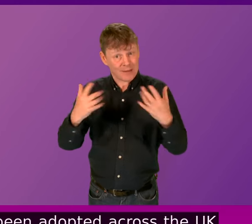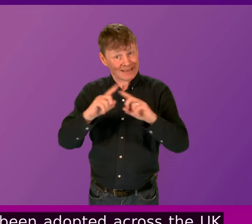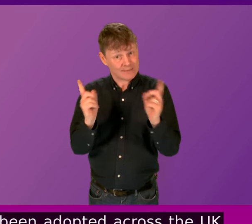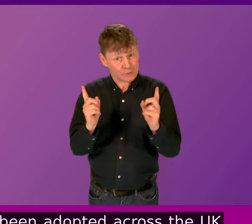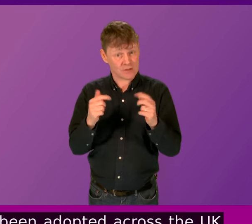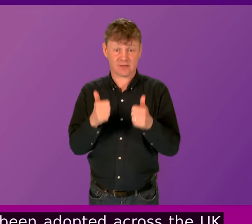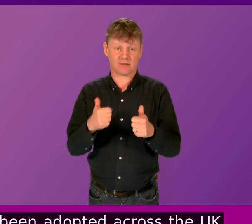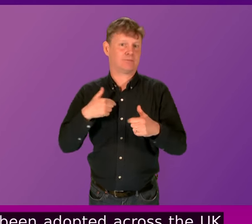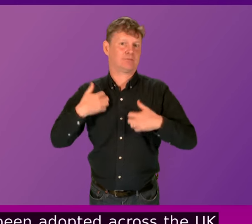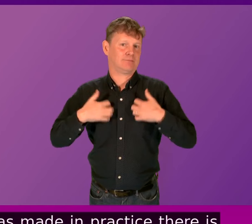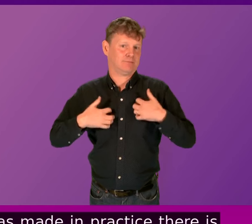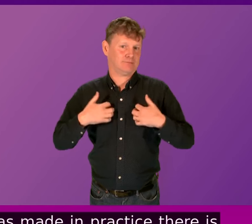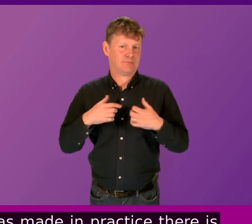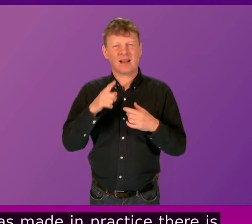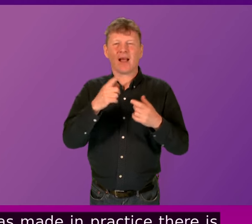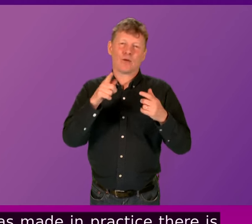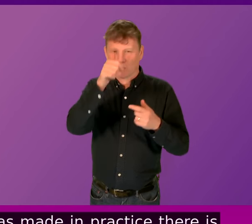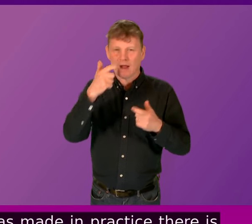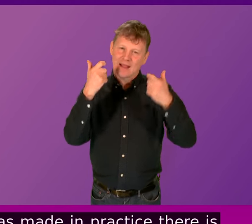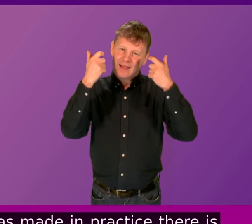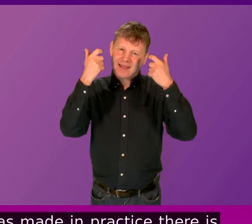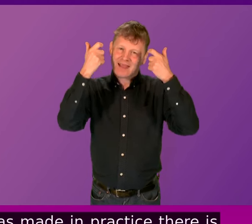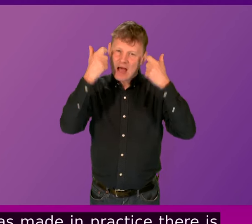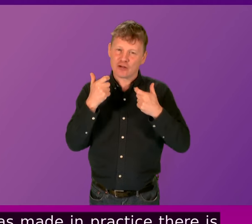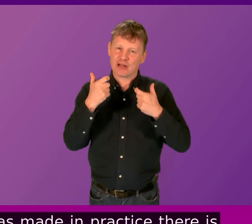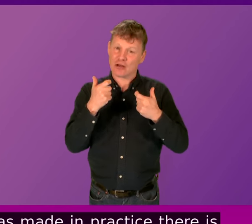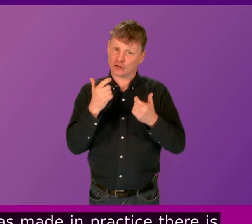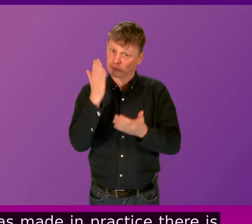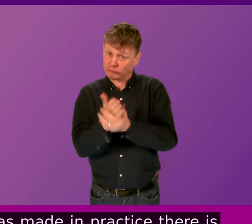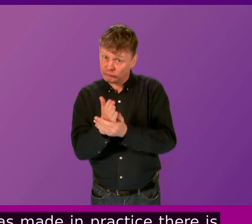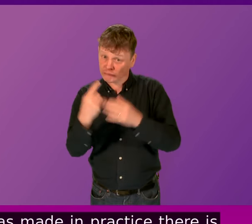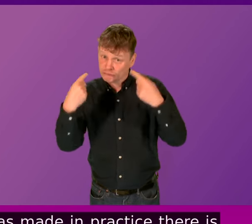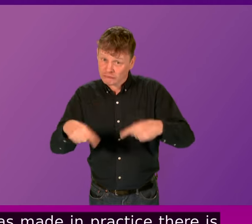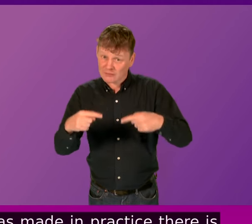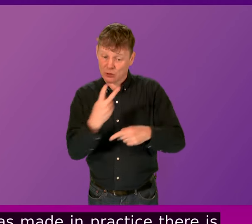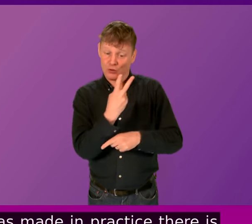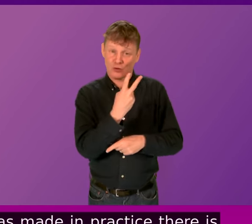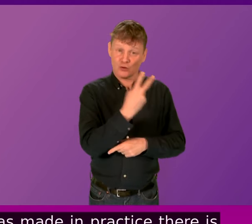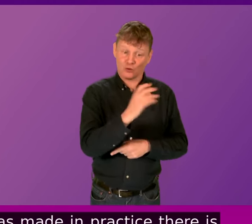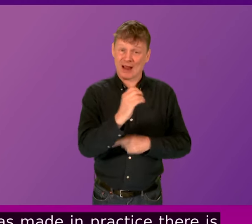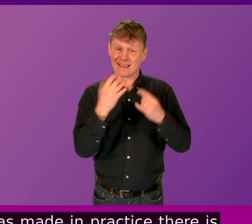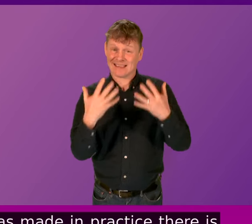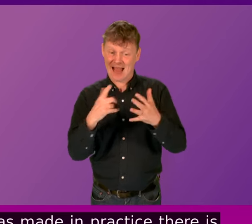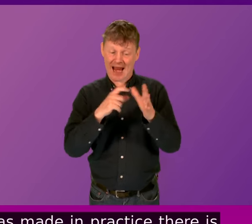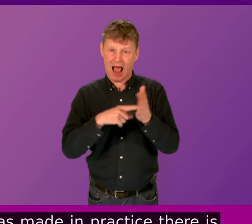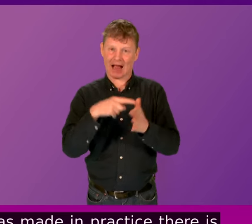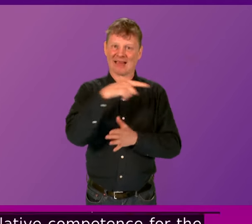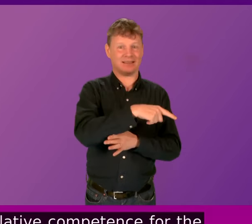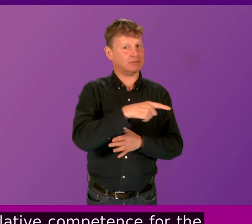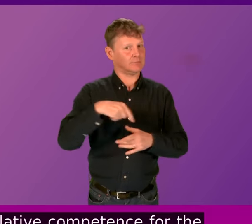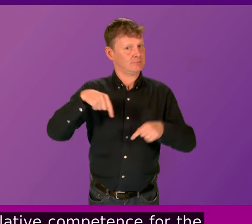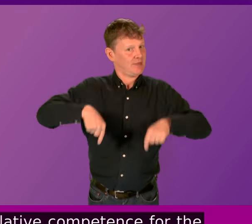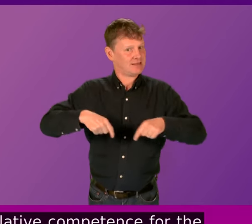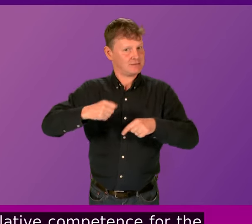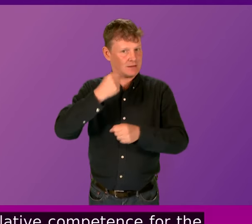issue of the legislative competence for the 2010 Act lying in Westminster rather than here in